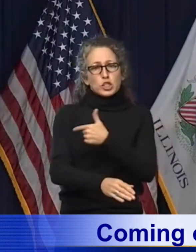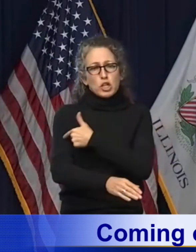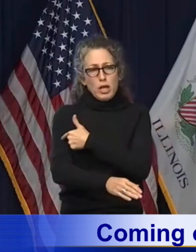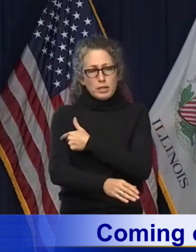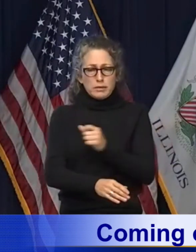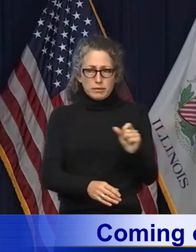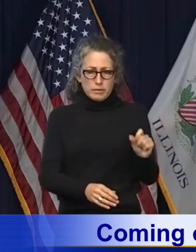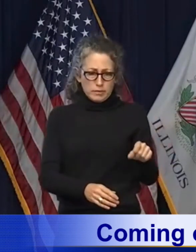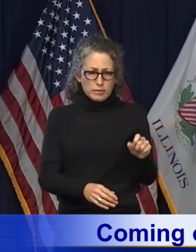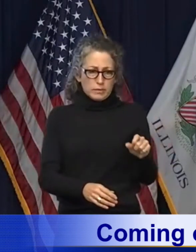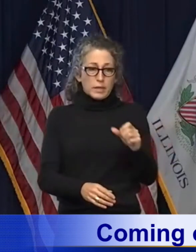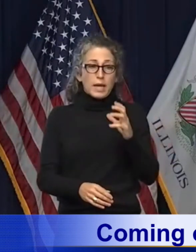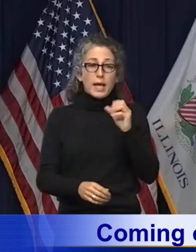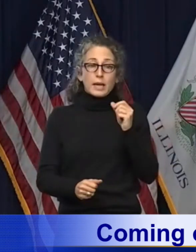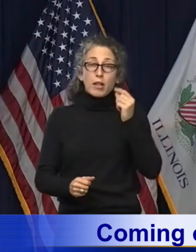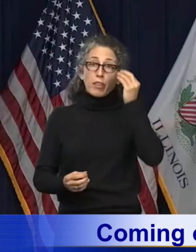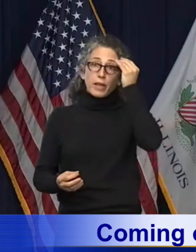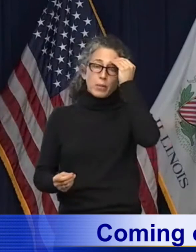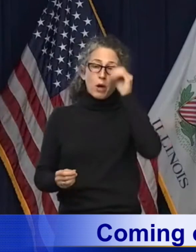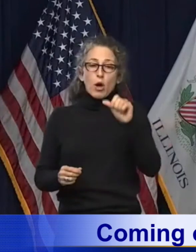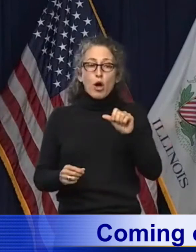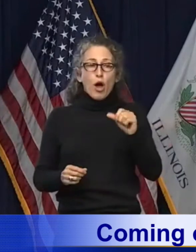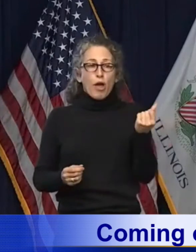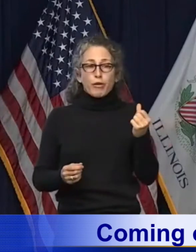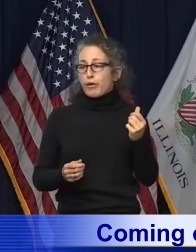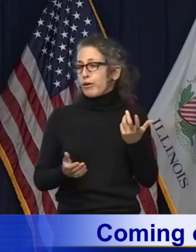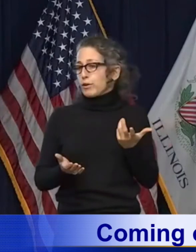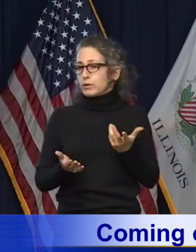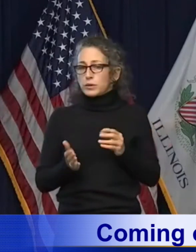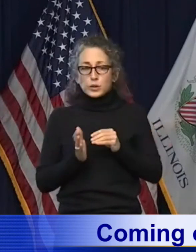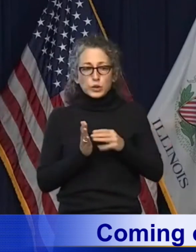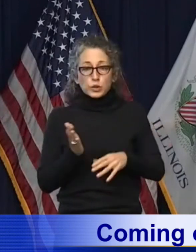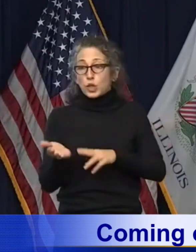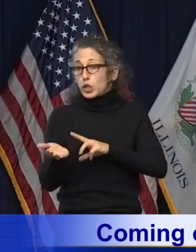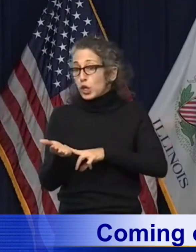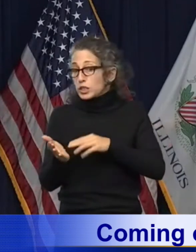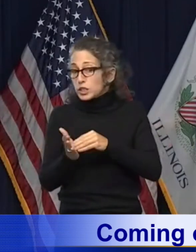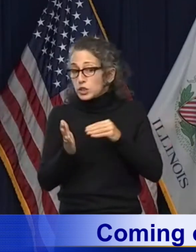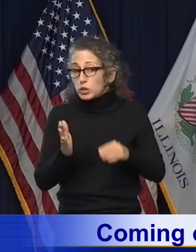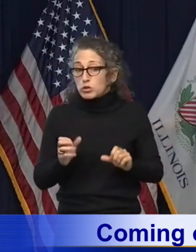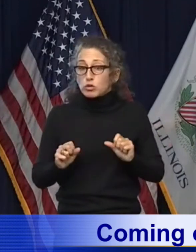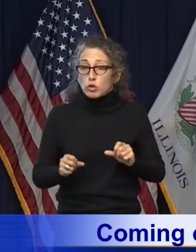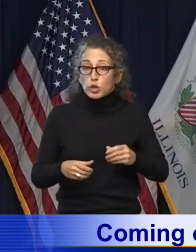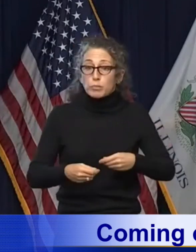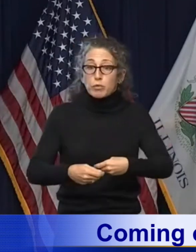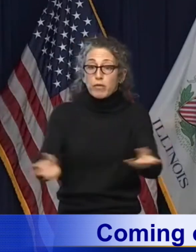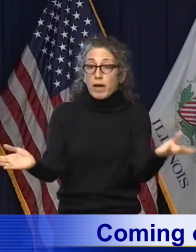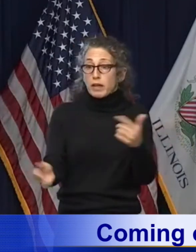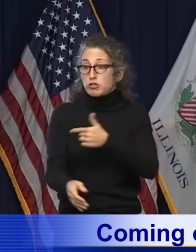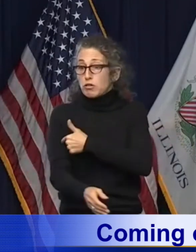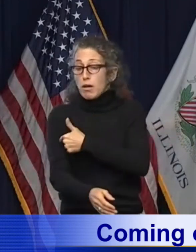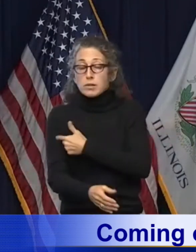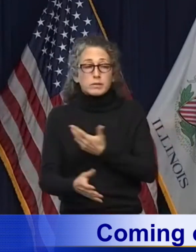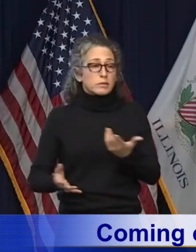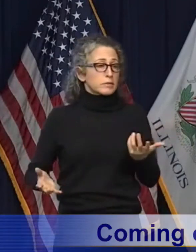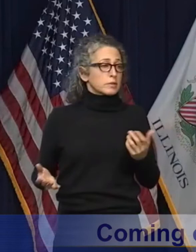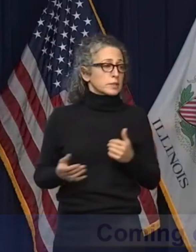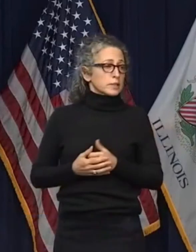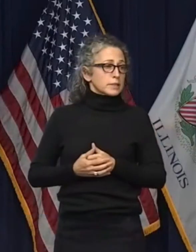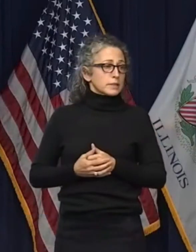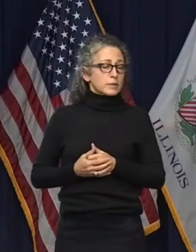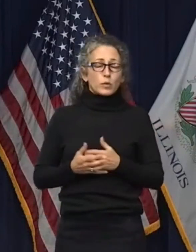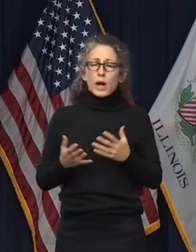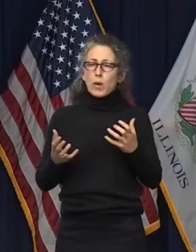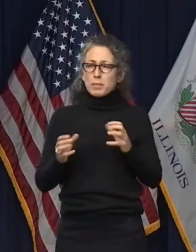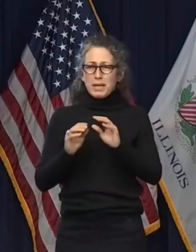process, and we can look at expanding whether, students, whether it's nursing students, medical students, et cetera. So no, we want to